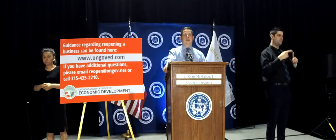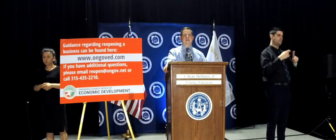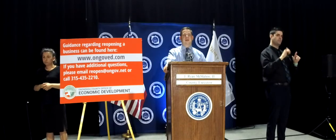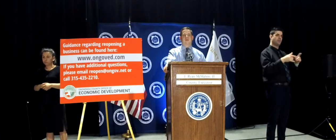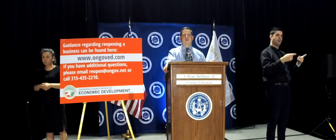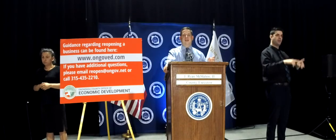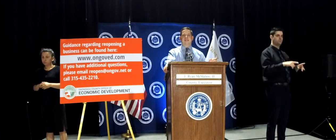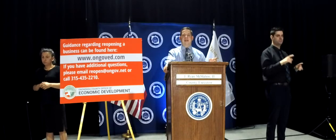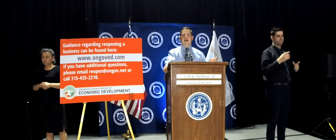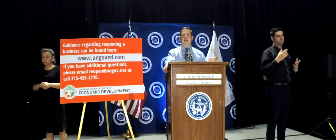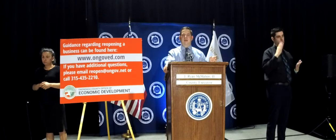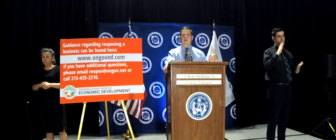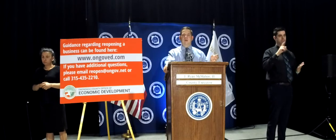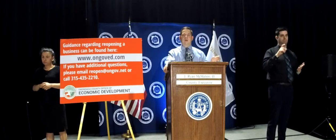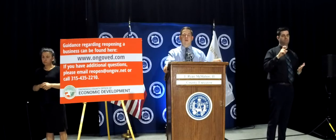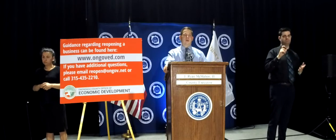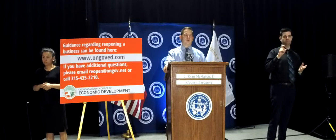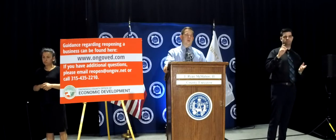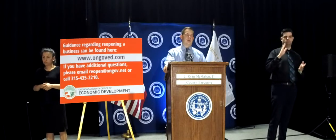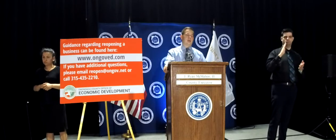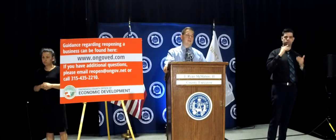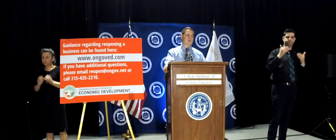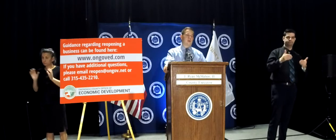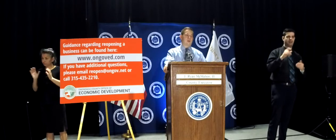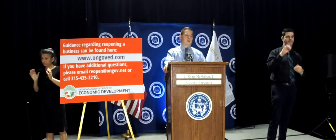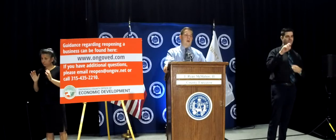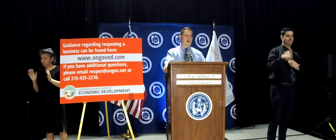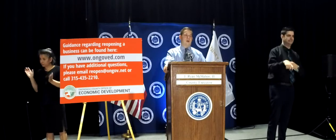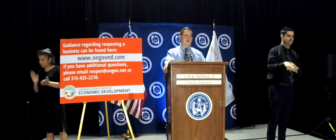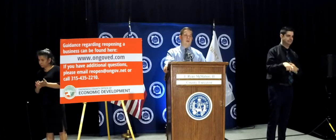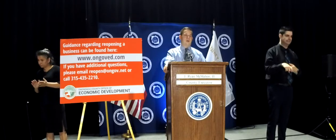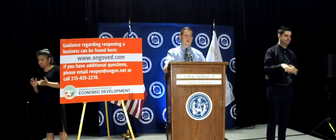it creates a level of anxiety. It creates